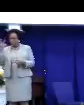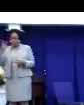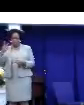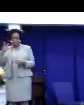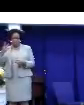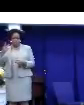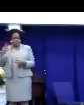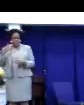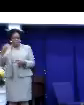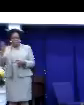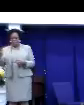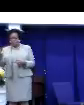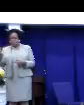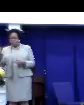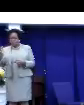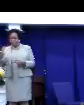came up with a number